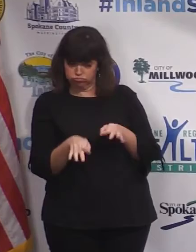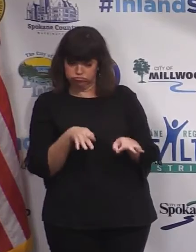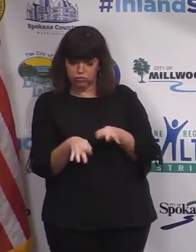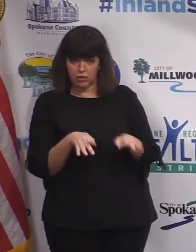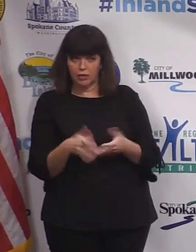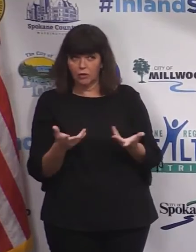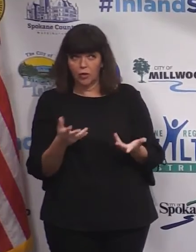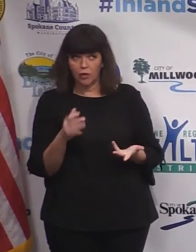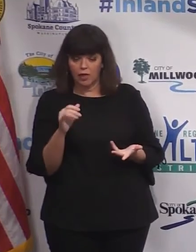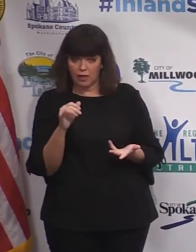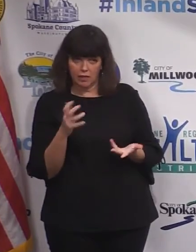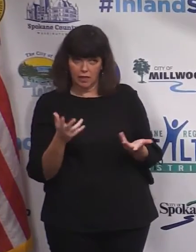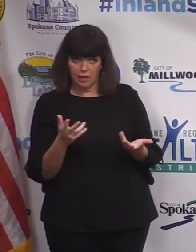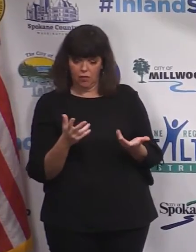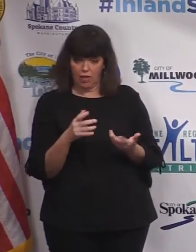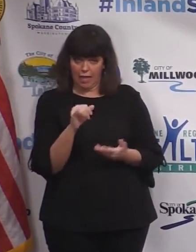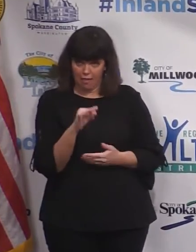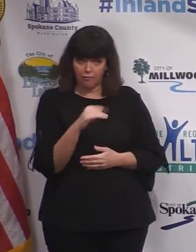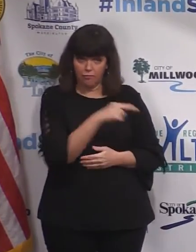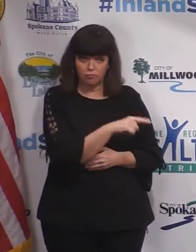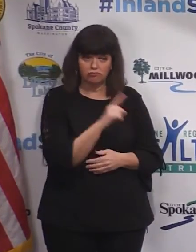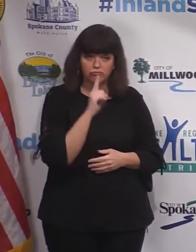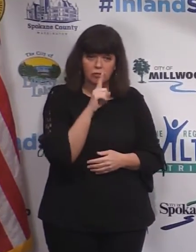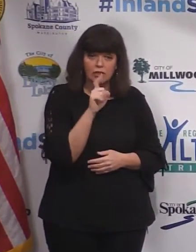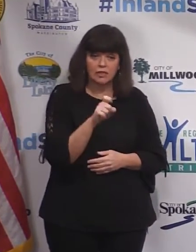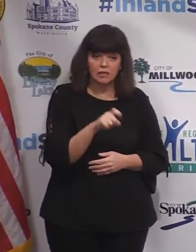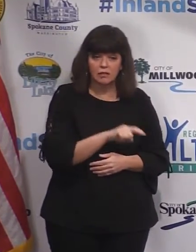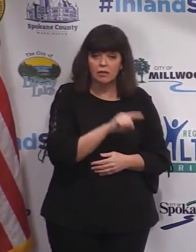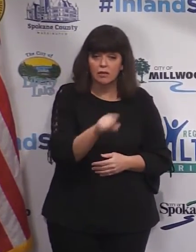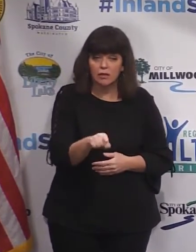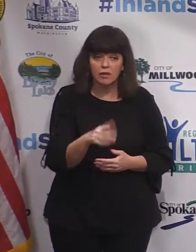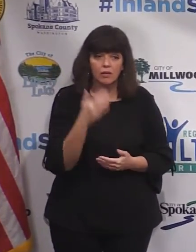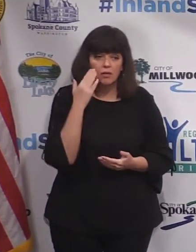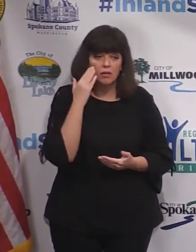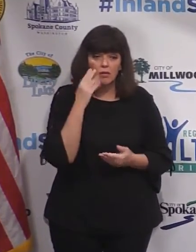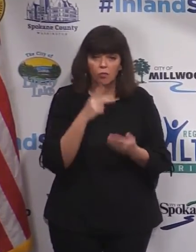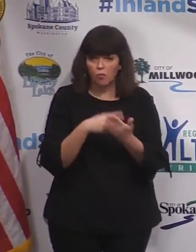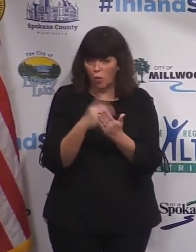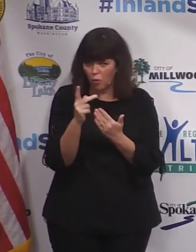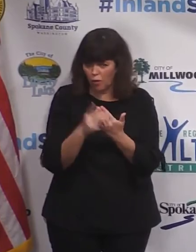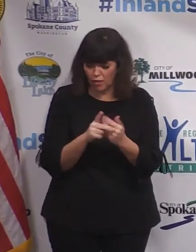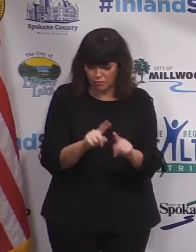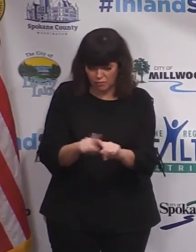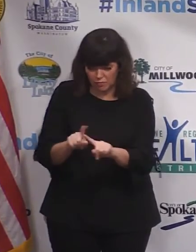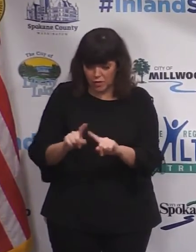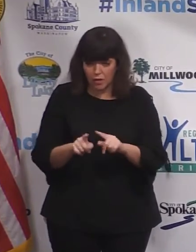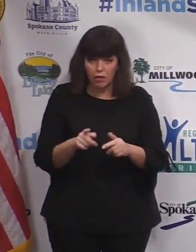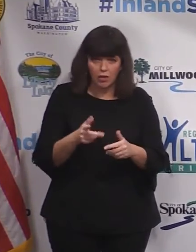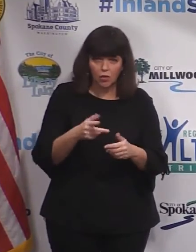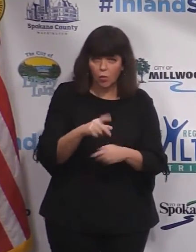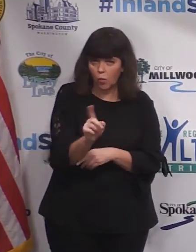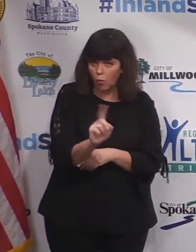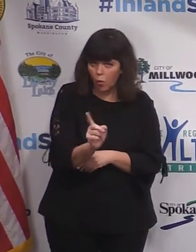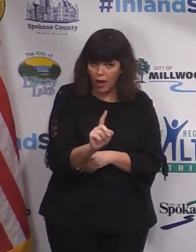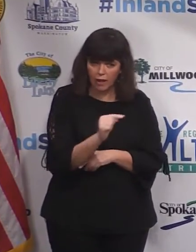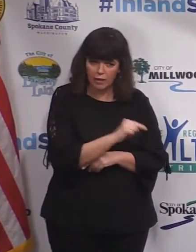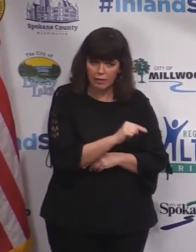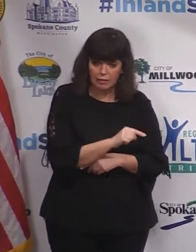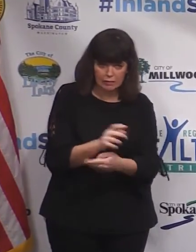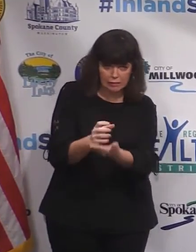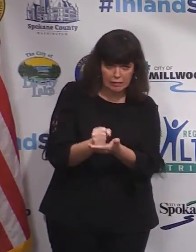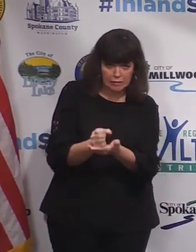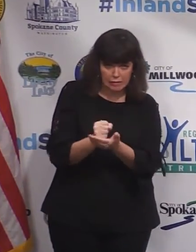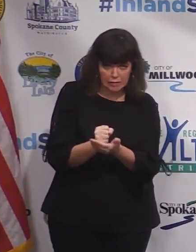is in need of services, whether it's the Bite to Go program or the food pantry programs, where is the best place for them to get that